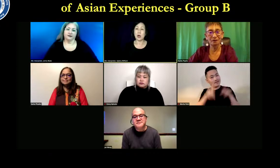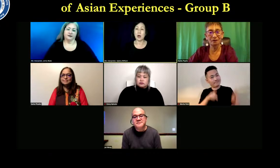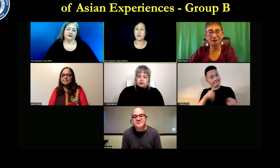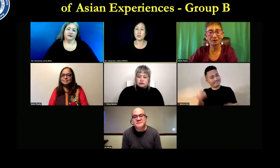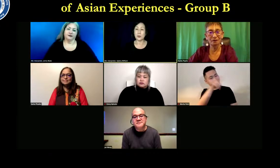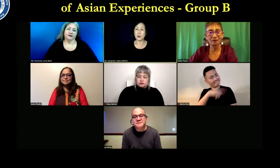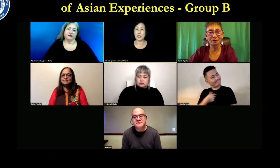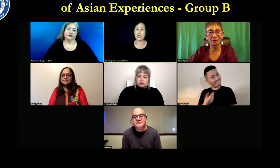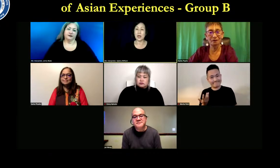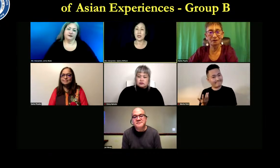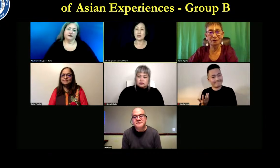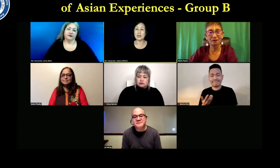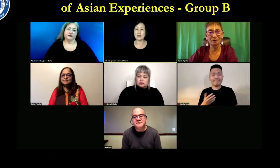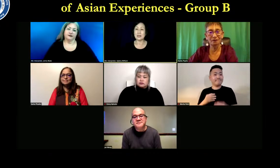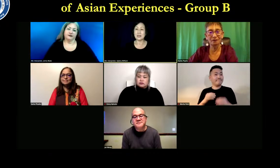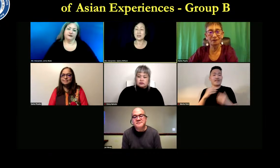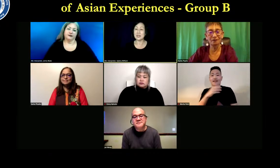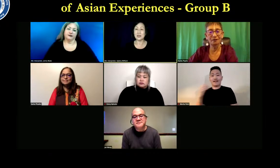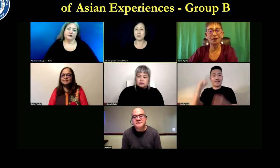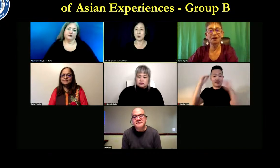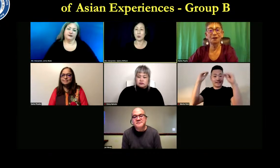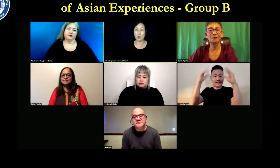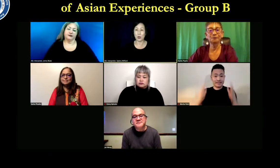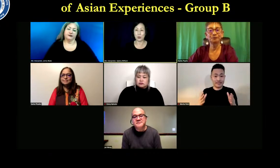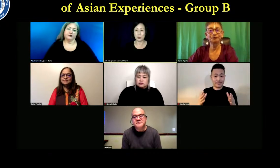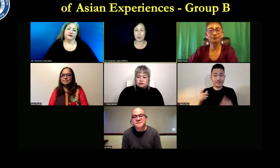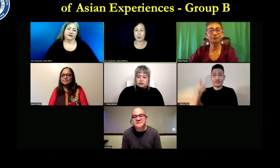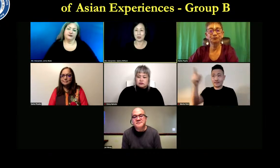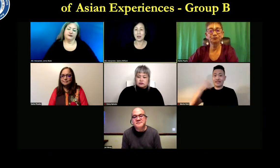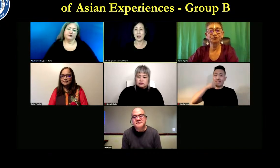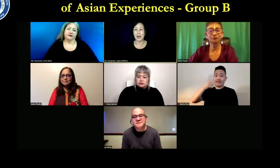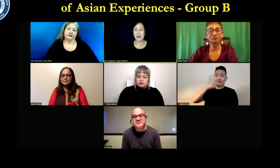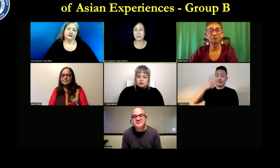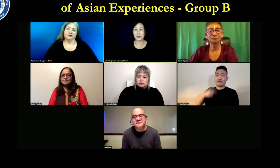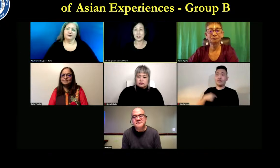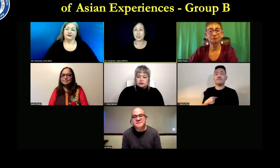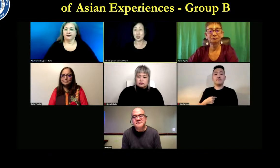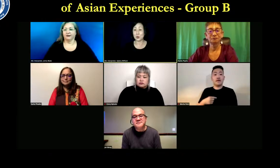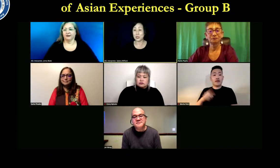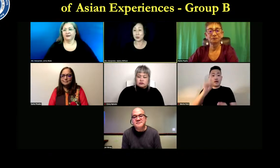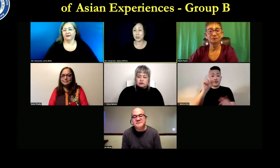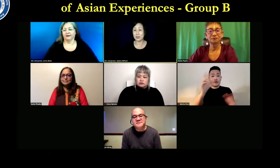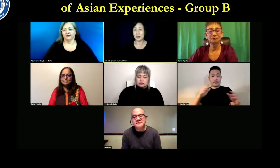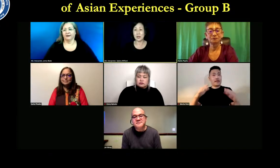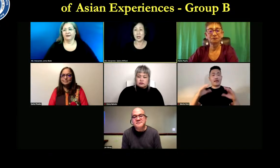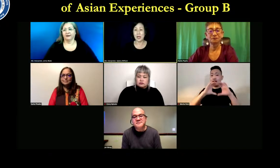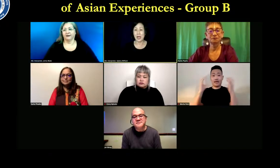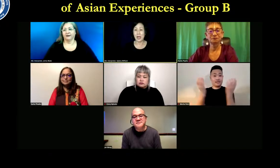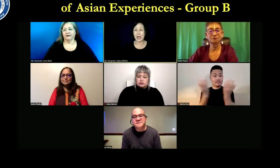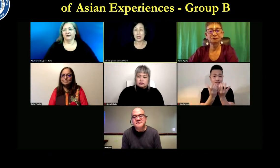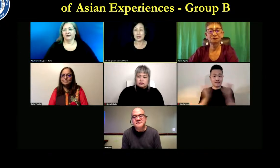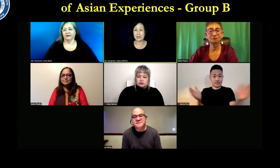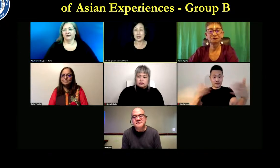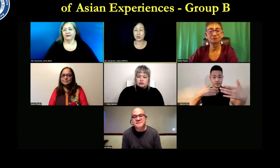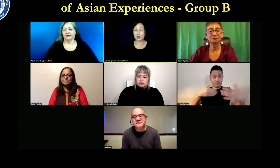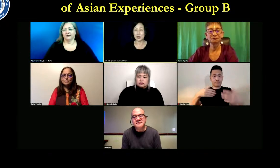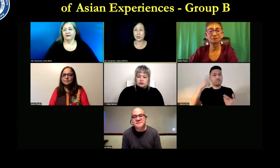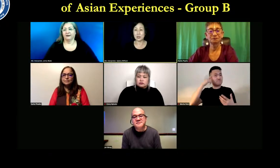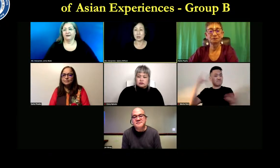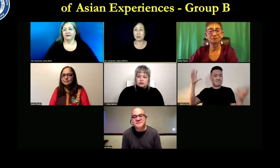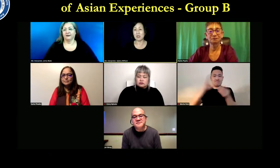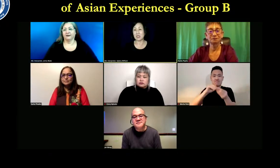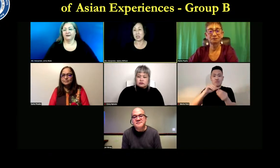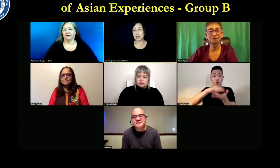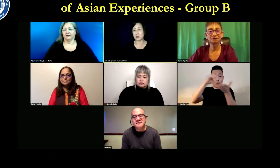we were often separated. This didn't bode well with me. The teacher was hearing, and